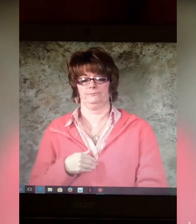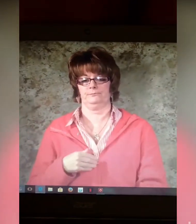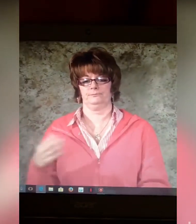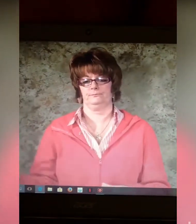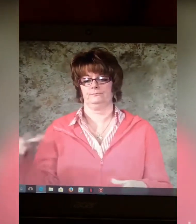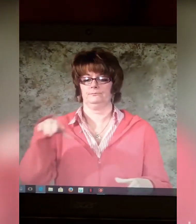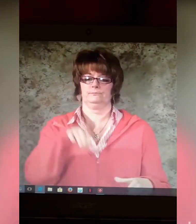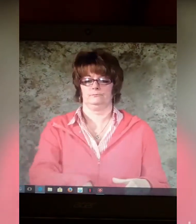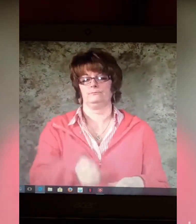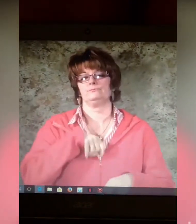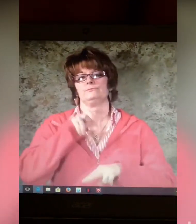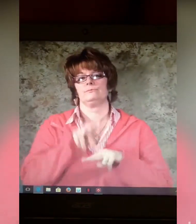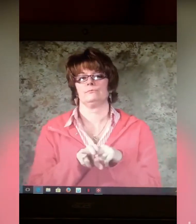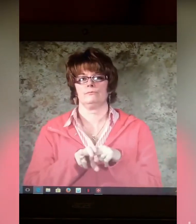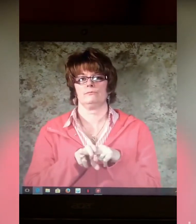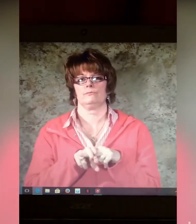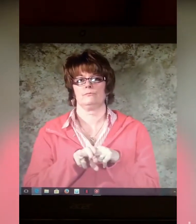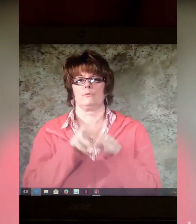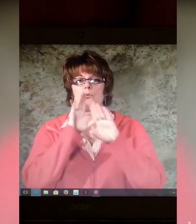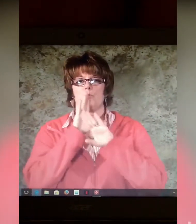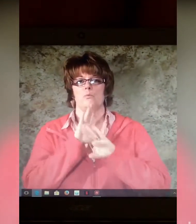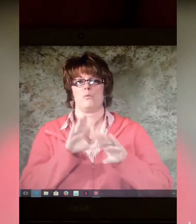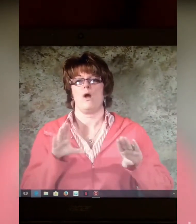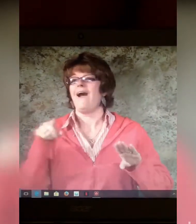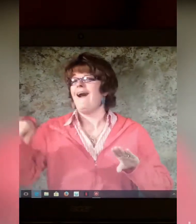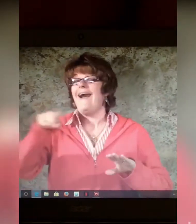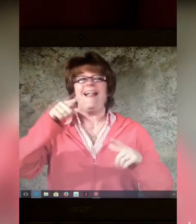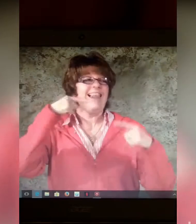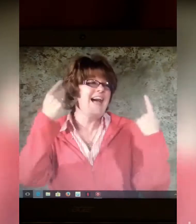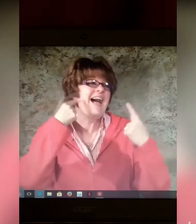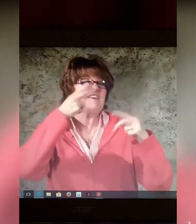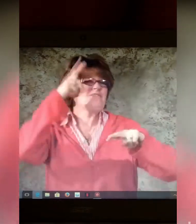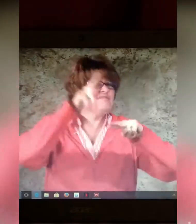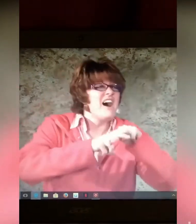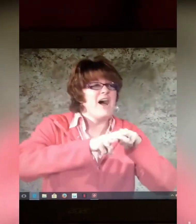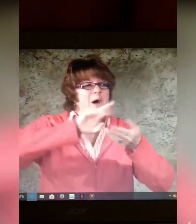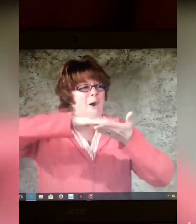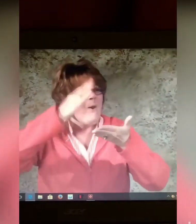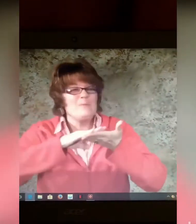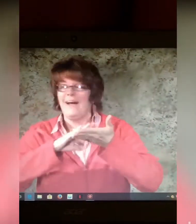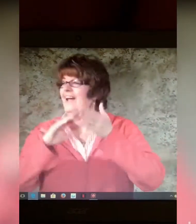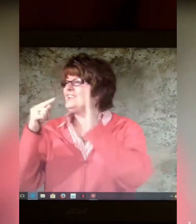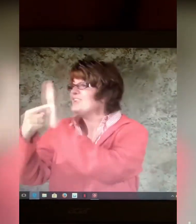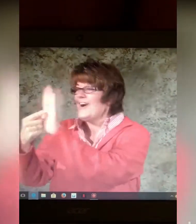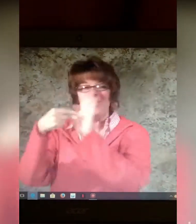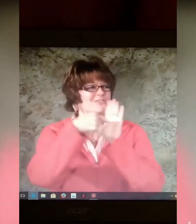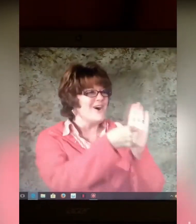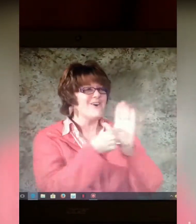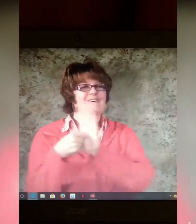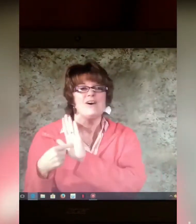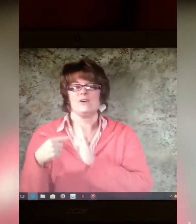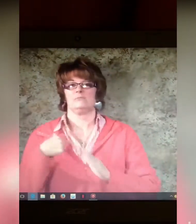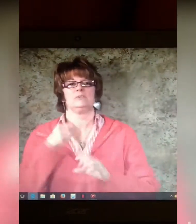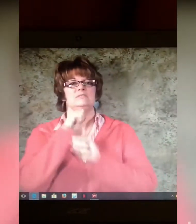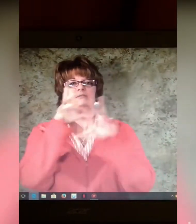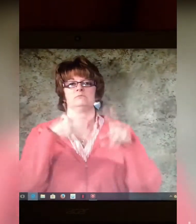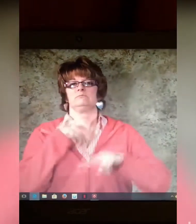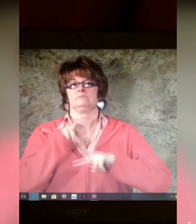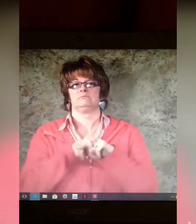in my box, I put the lid on, and I just sat there quietly. Everyone else was laughing, having fun, opening their cards, showing their friends,